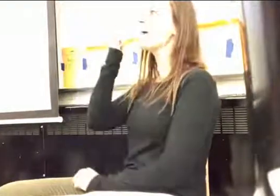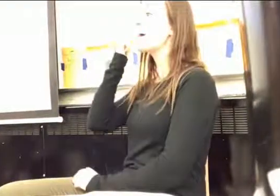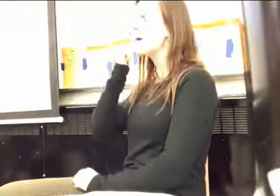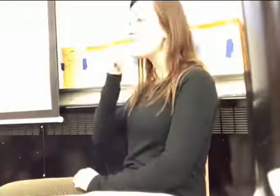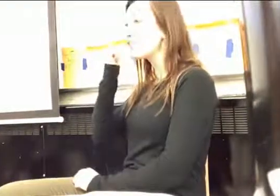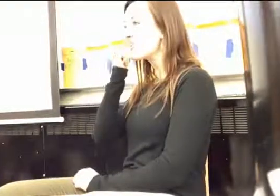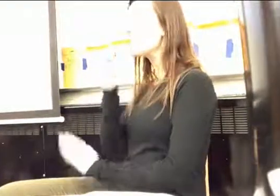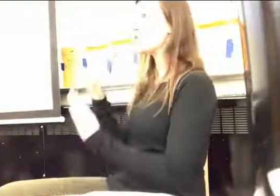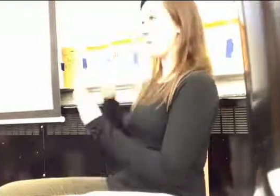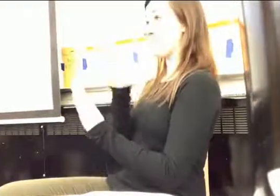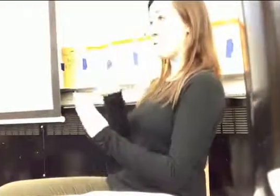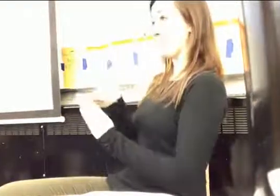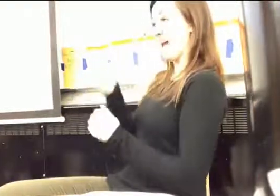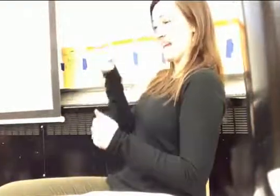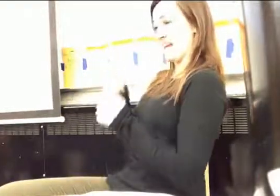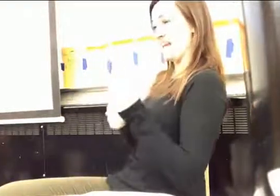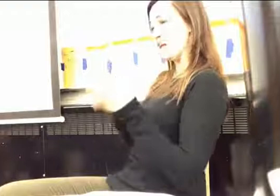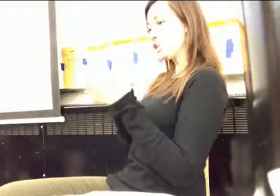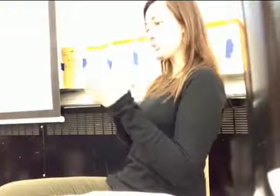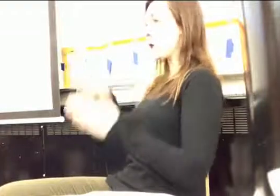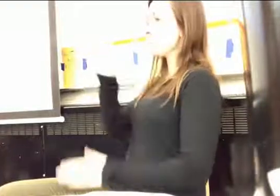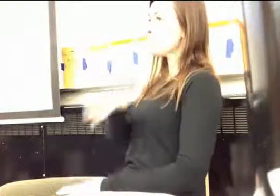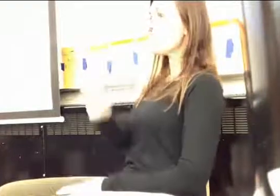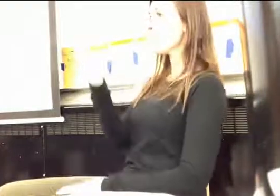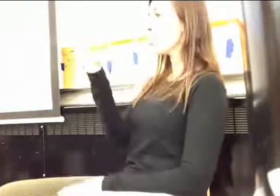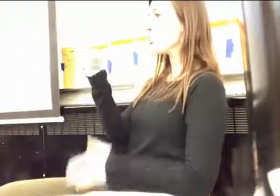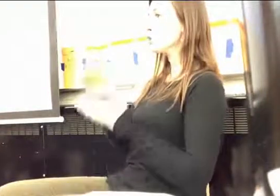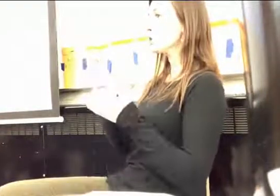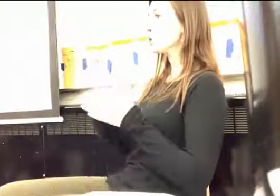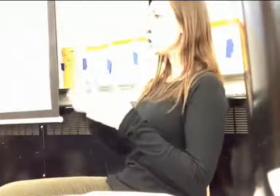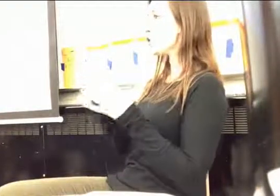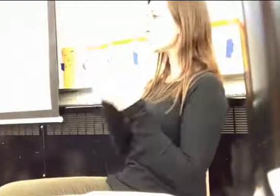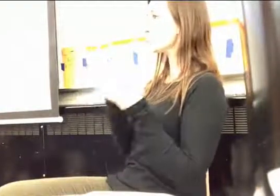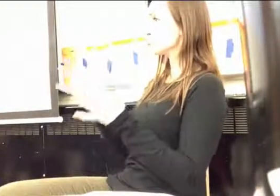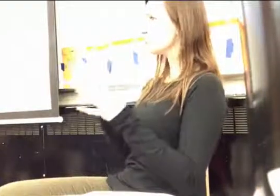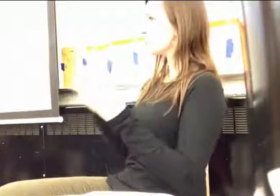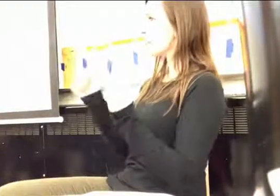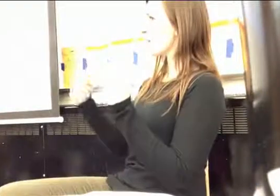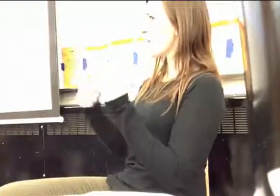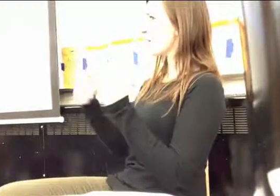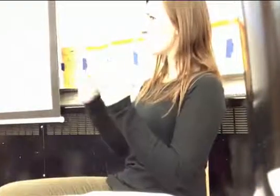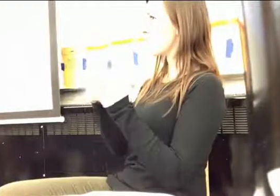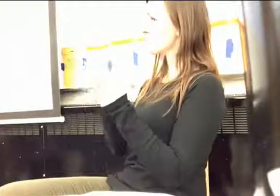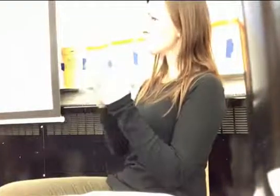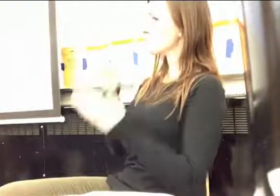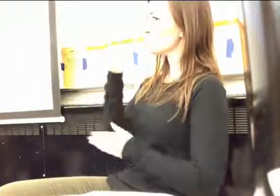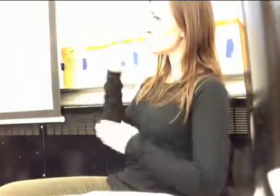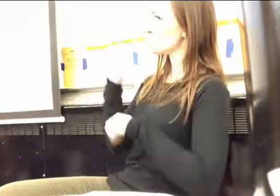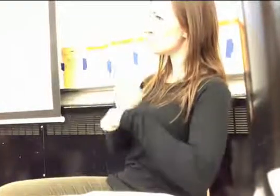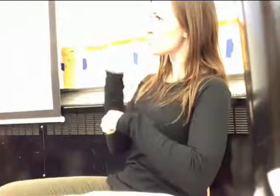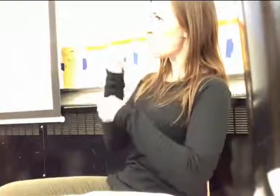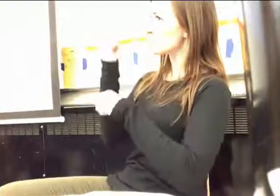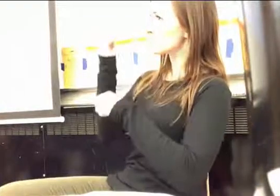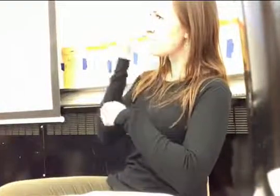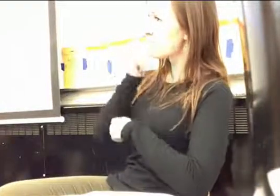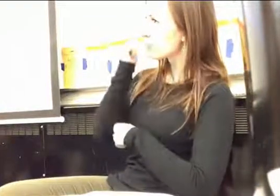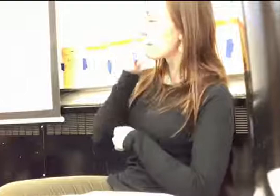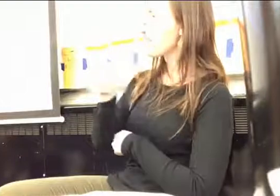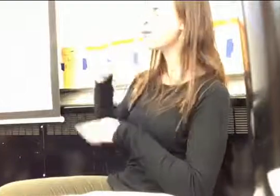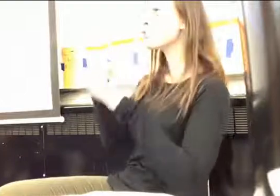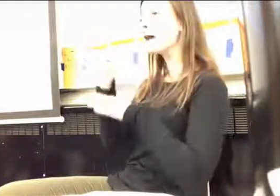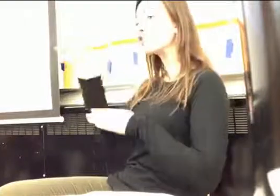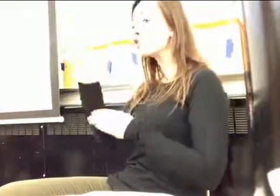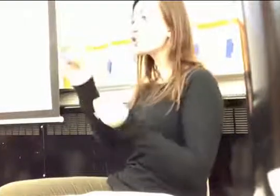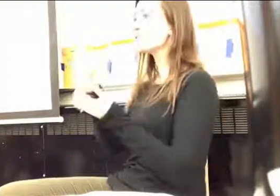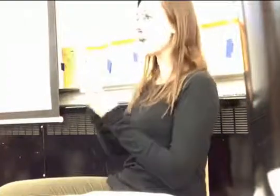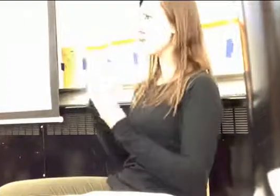this, each of these pills was about $13, which was really great. Because what happened is that after insurance, it was cheaper, and you could be able to